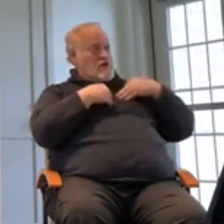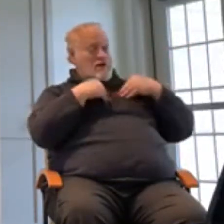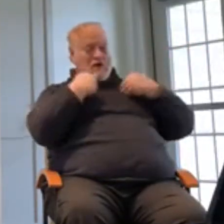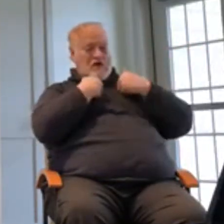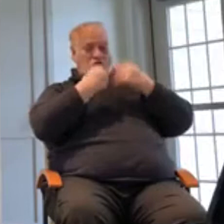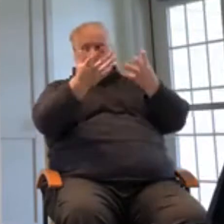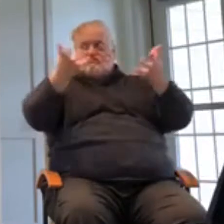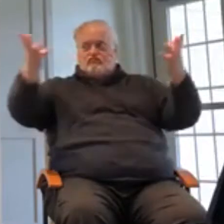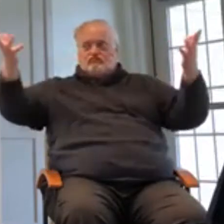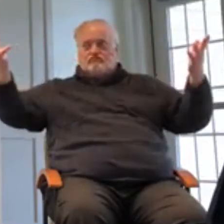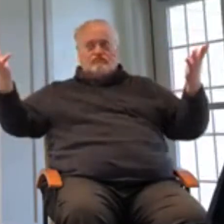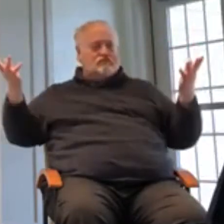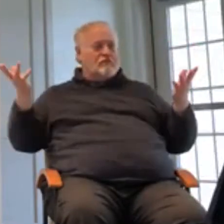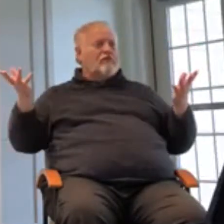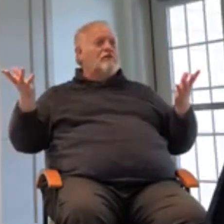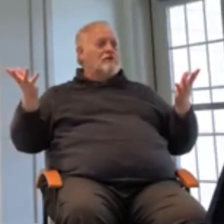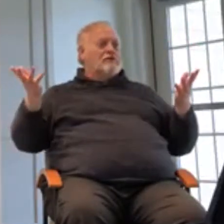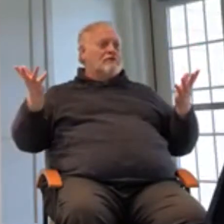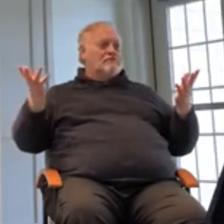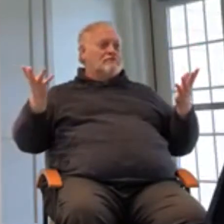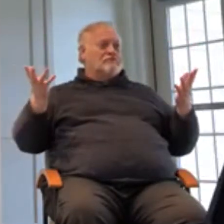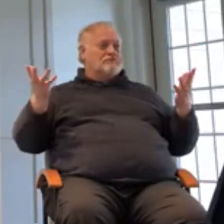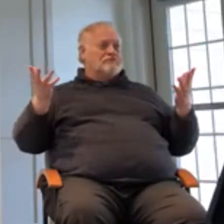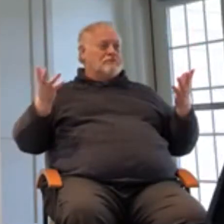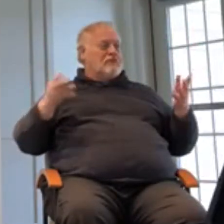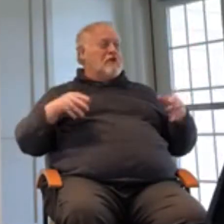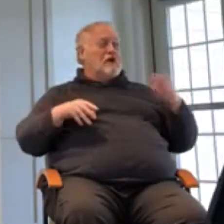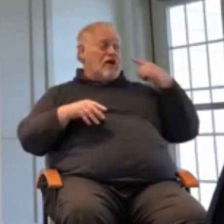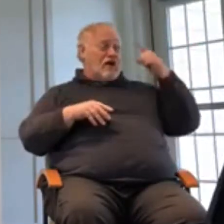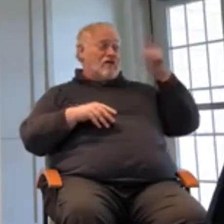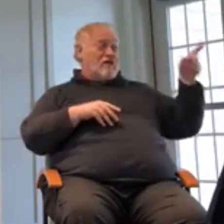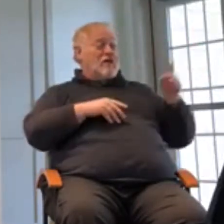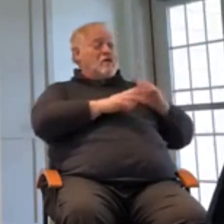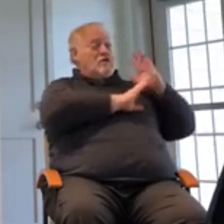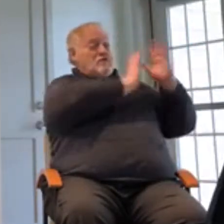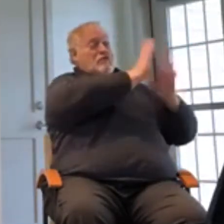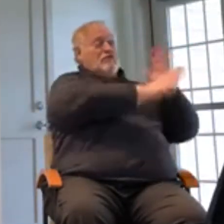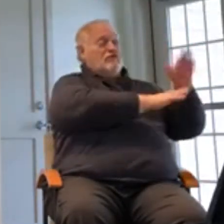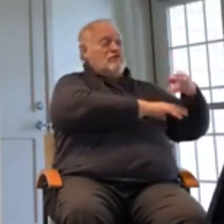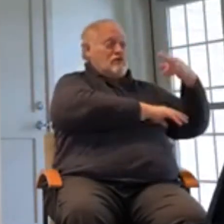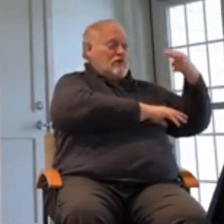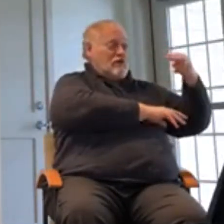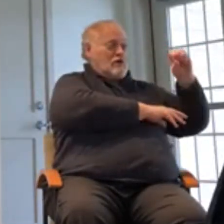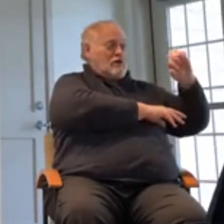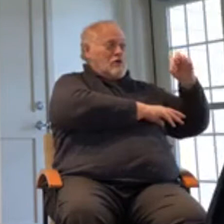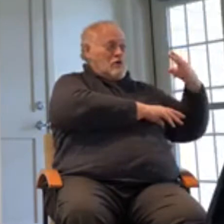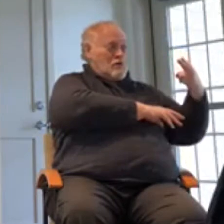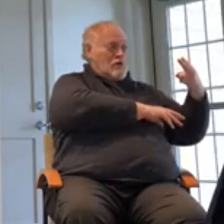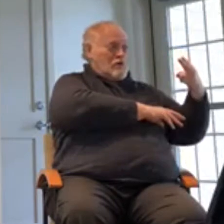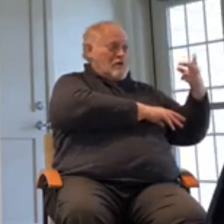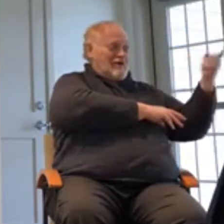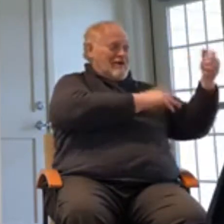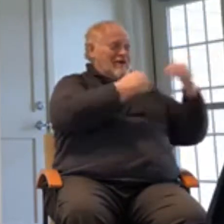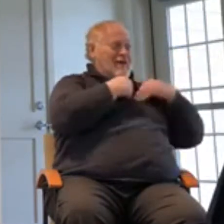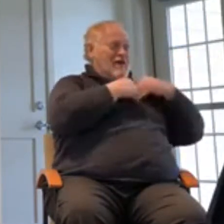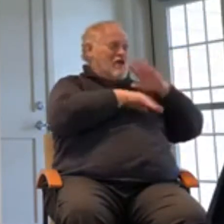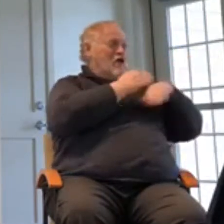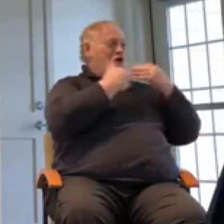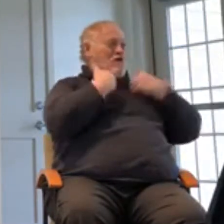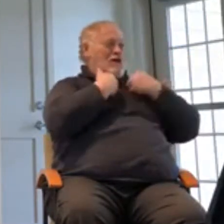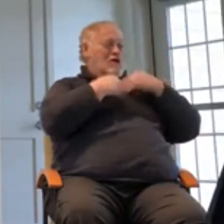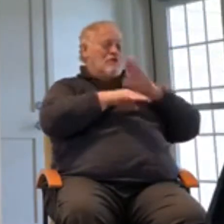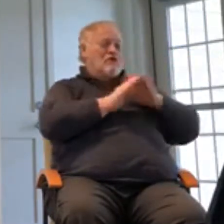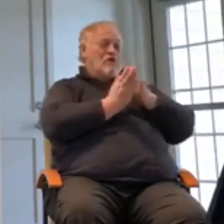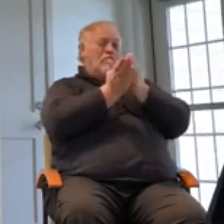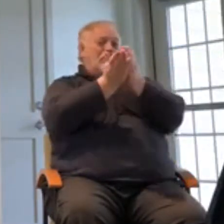animals. He had, I think he was a descendant of Noah because he had every animal that was on the ark to come off of it. I mean, he